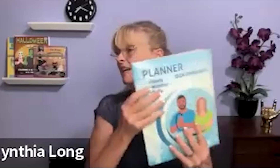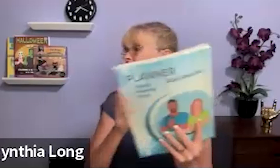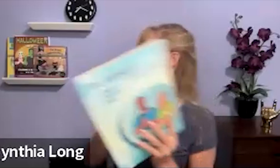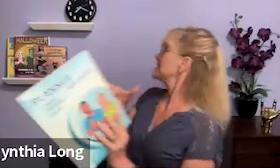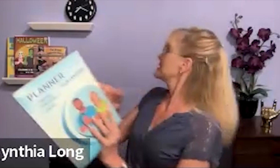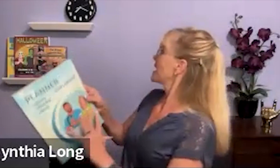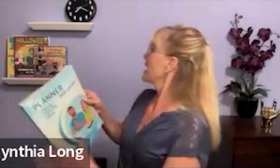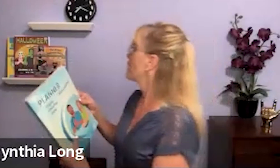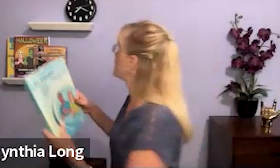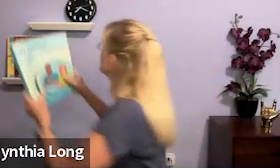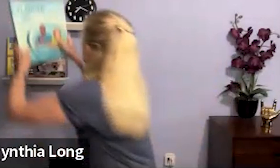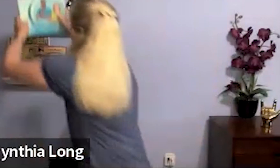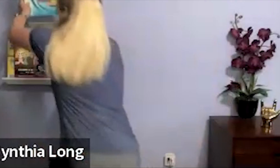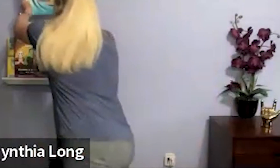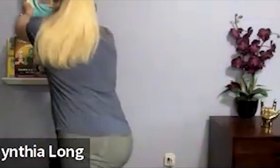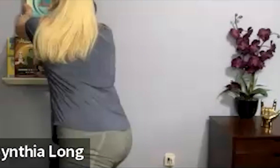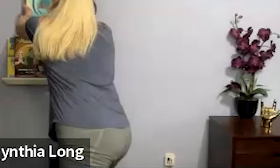So this is kind of helpful. And